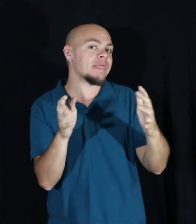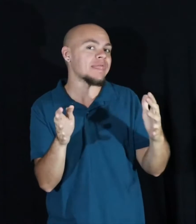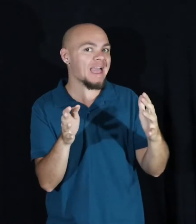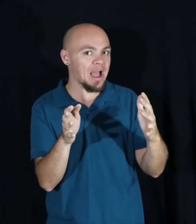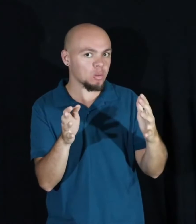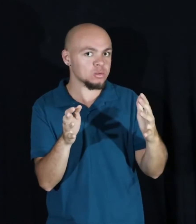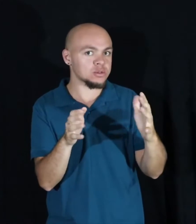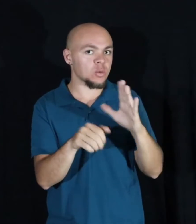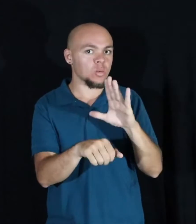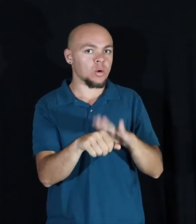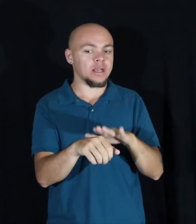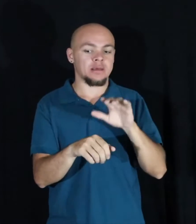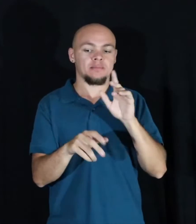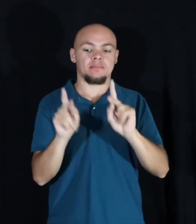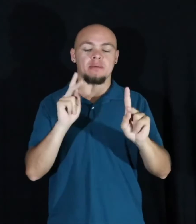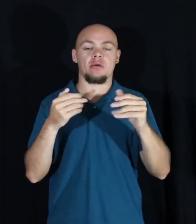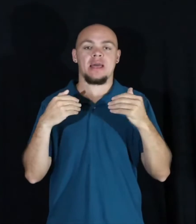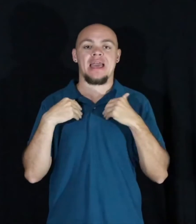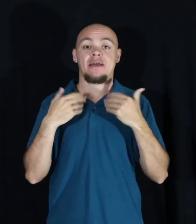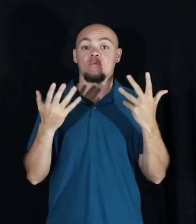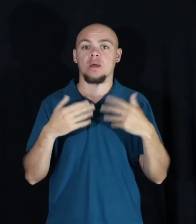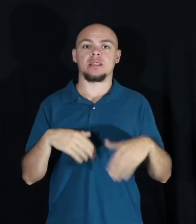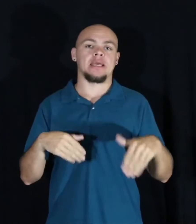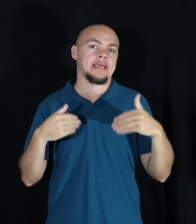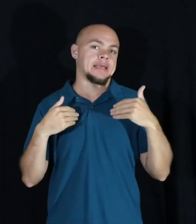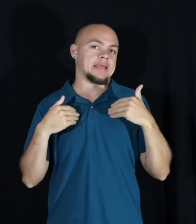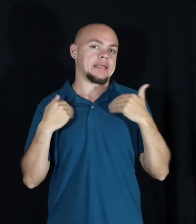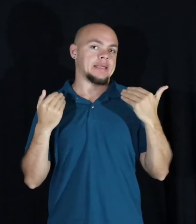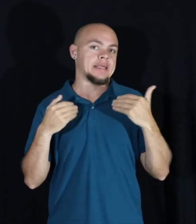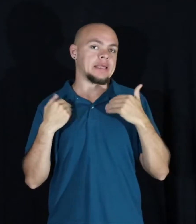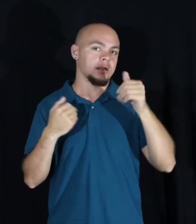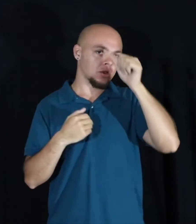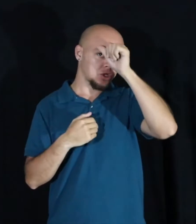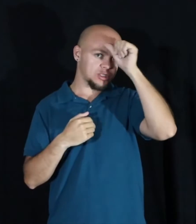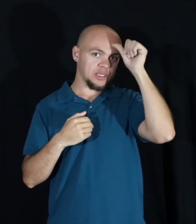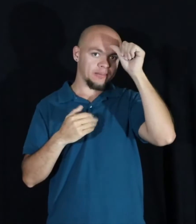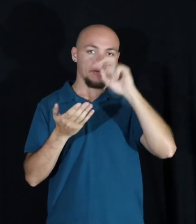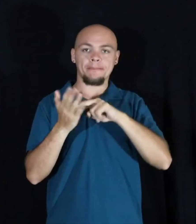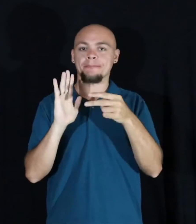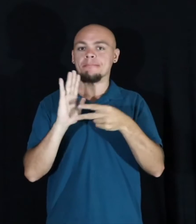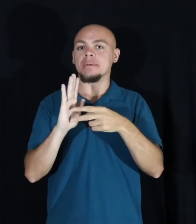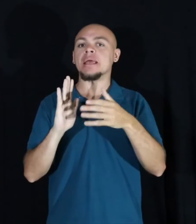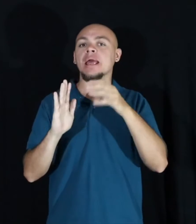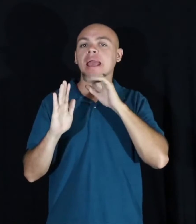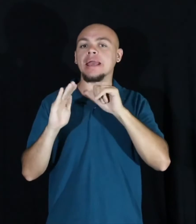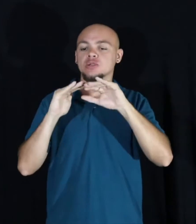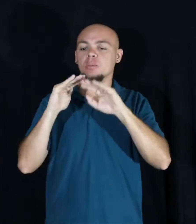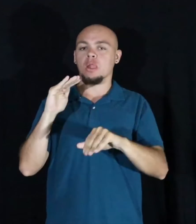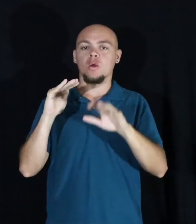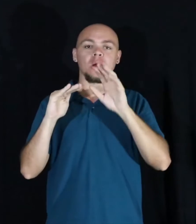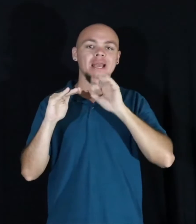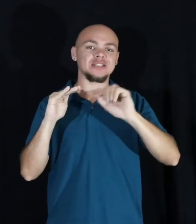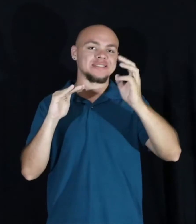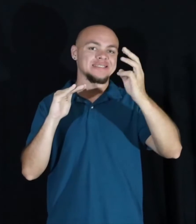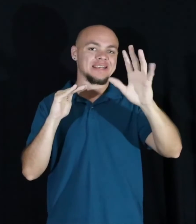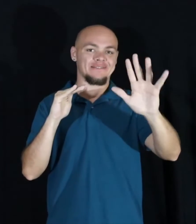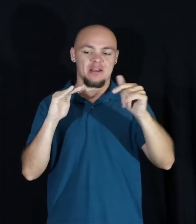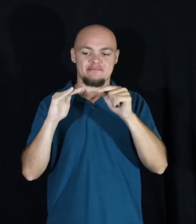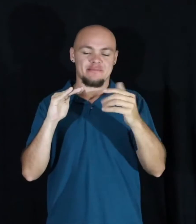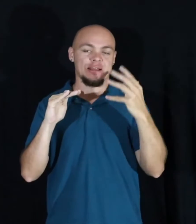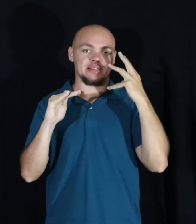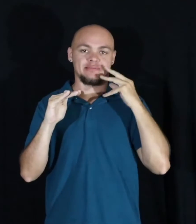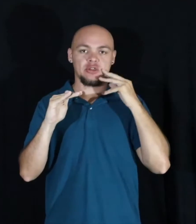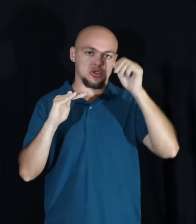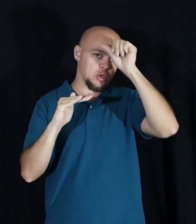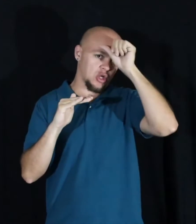onset Alzheimer's disease, so that means under the age of 65 when diagnosed. And through the group, I have met